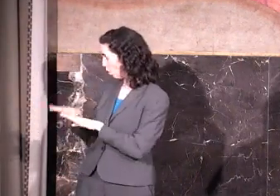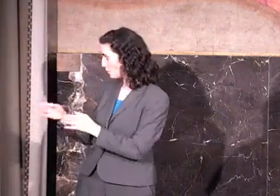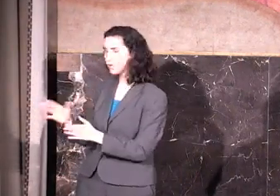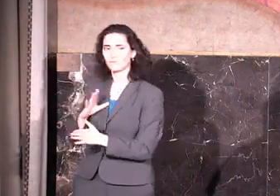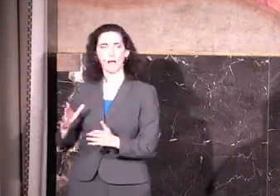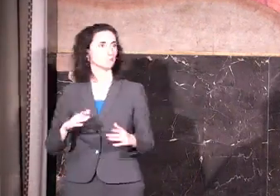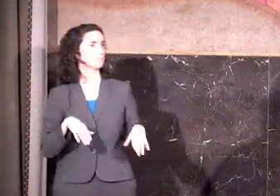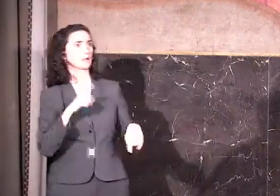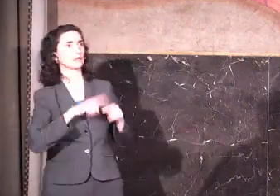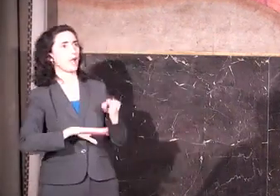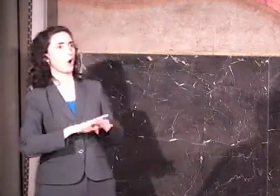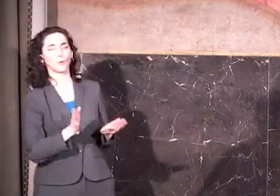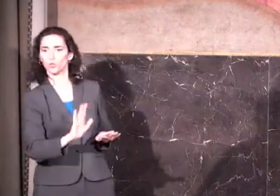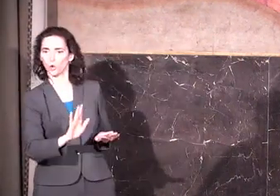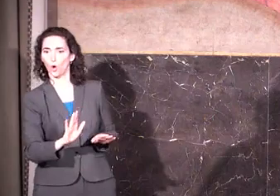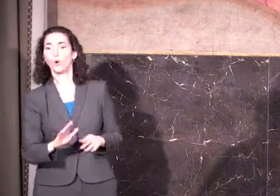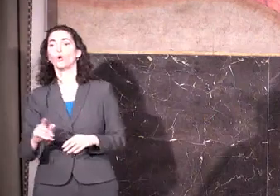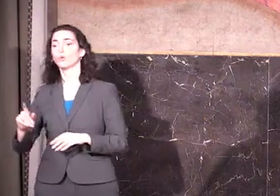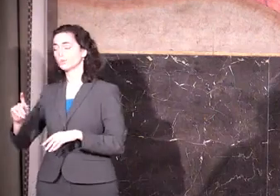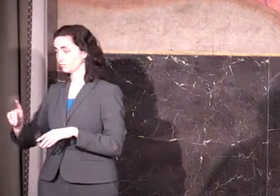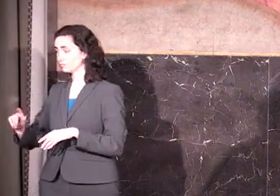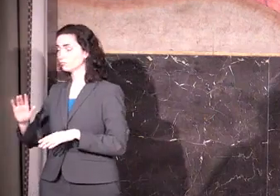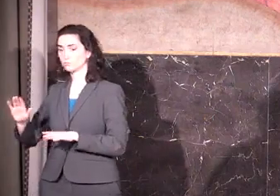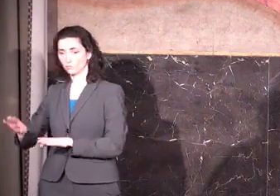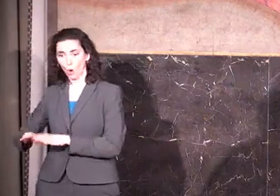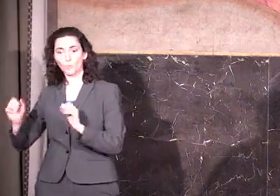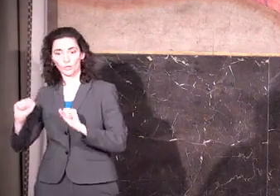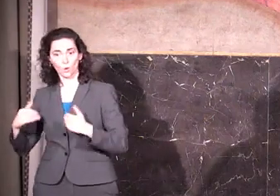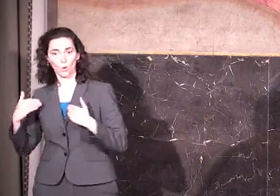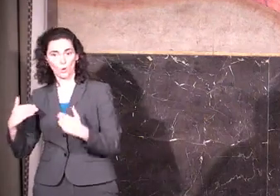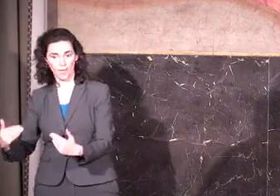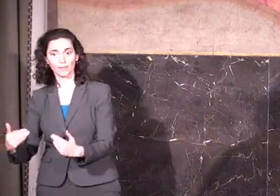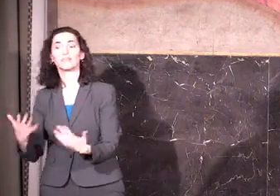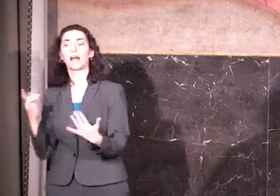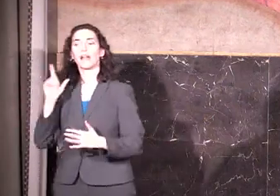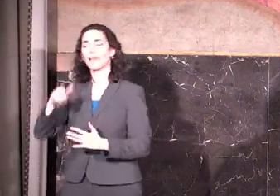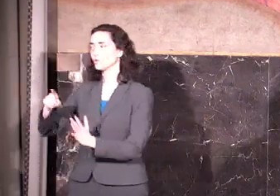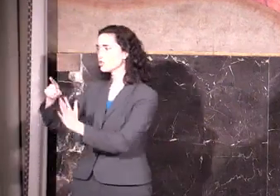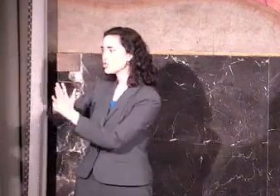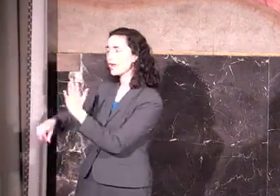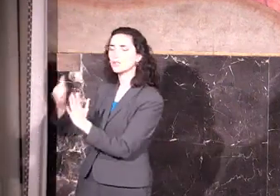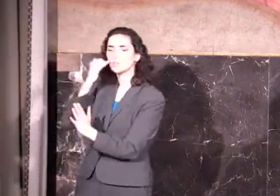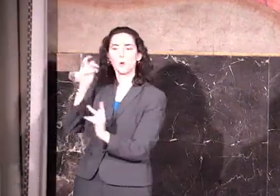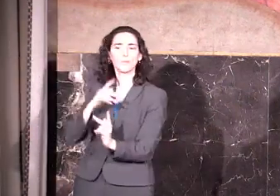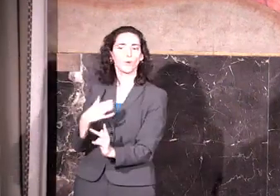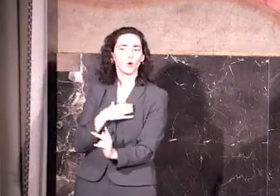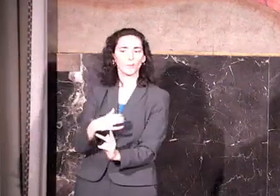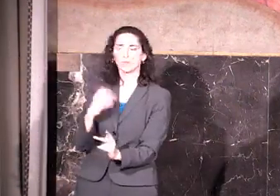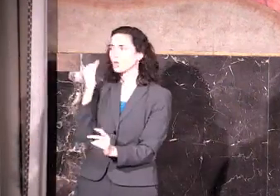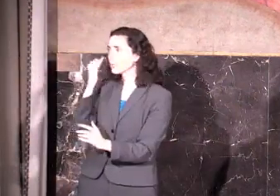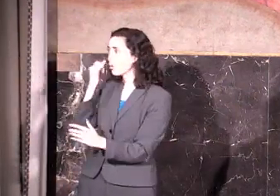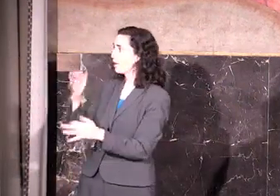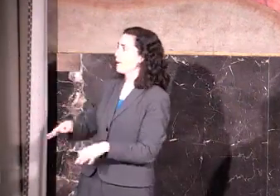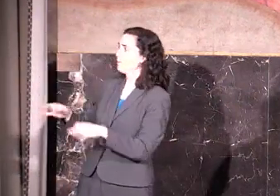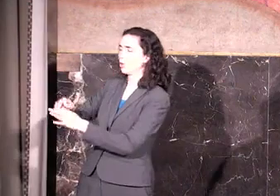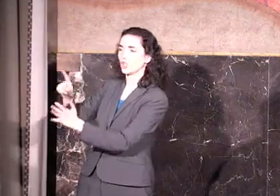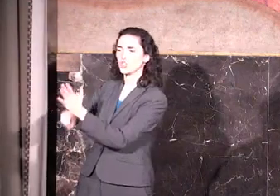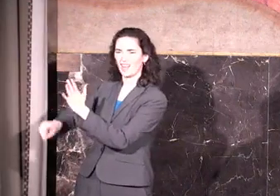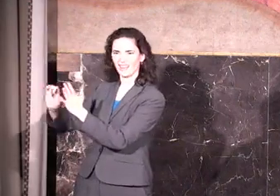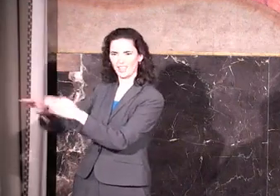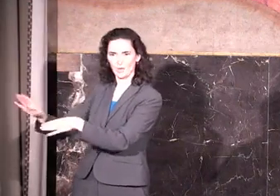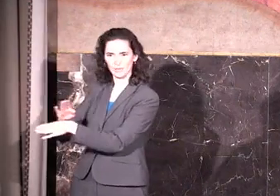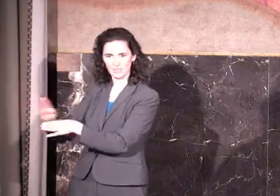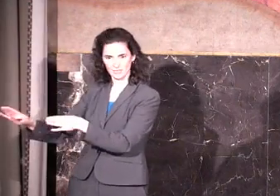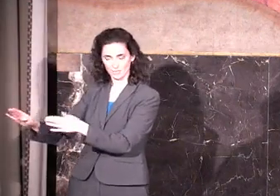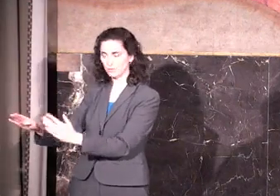provided. When the compliance checks occur down the road or based on complaint or based on priority for that matter, when a compliance check is